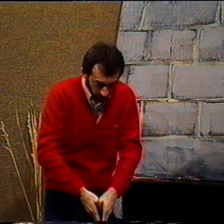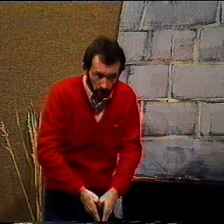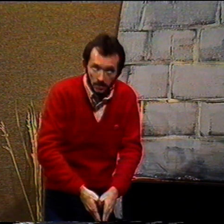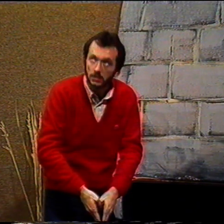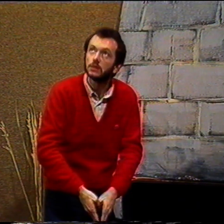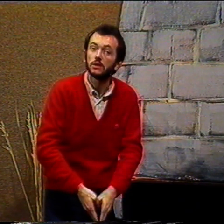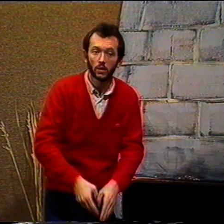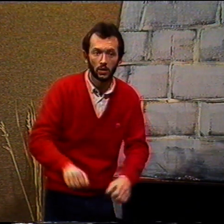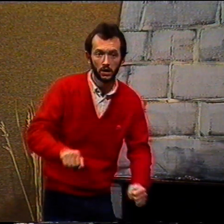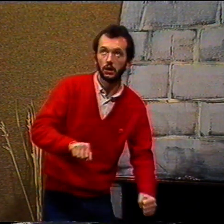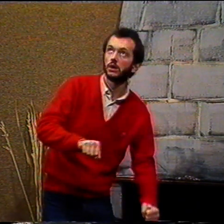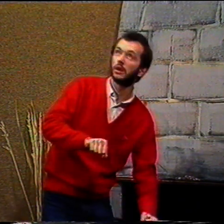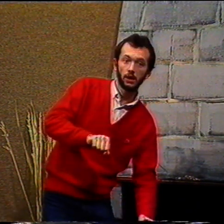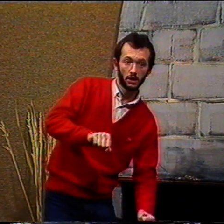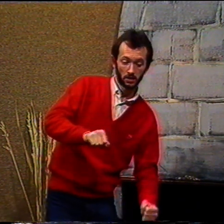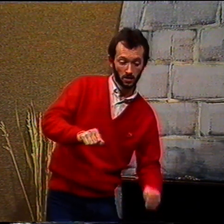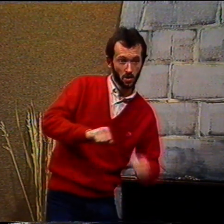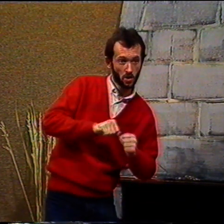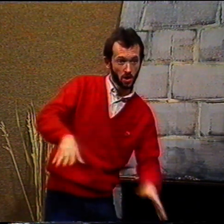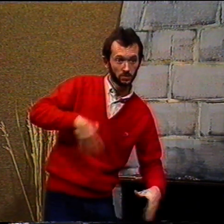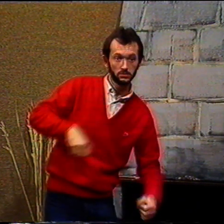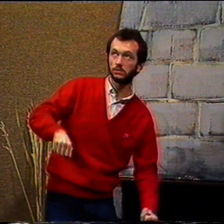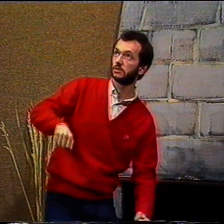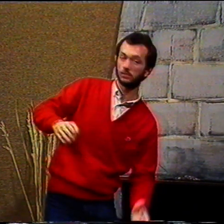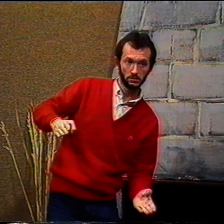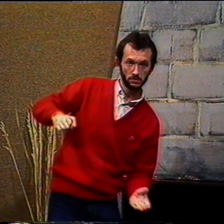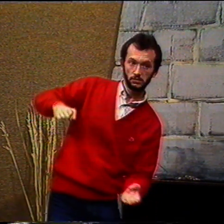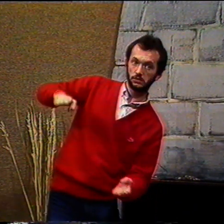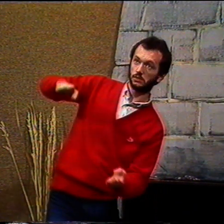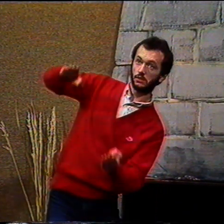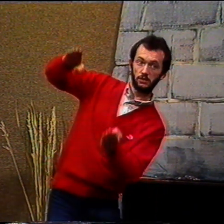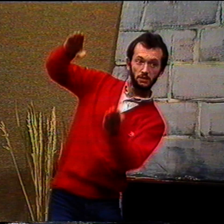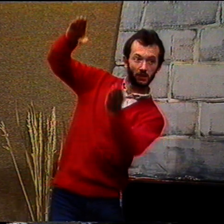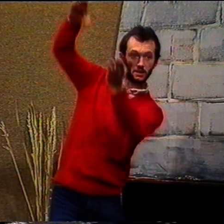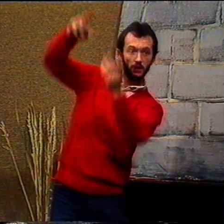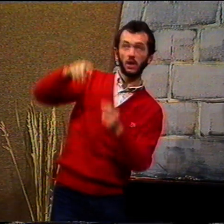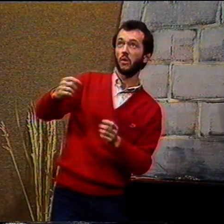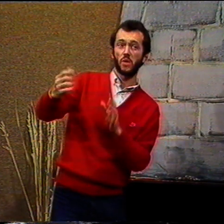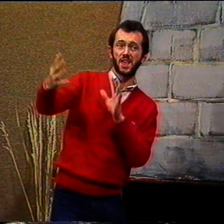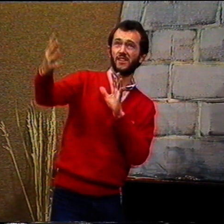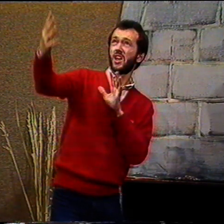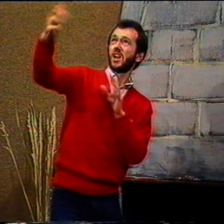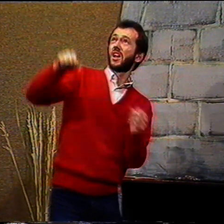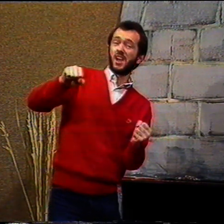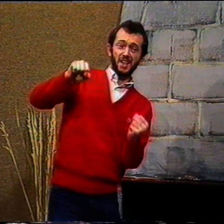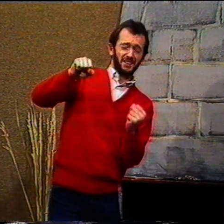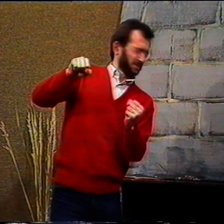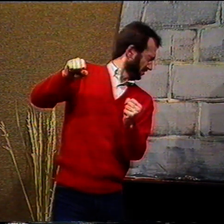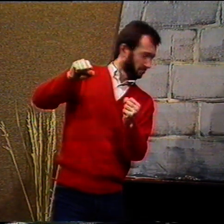went down, and I looked up, and I was holding onto the steering wheel. I'd lost control, and the boat was just going up through the wave, and water came all